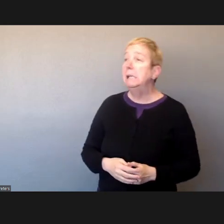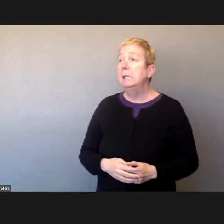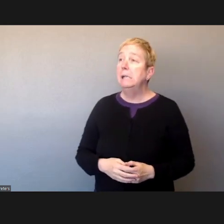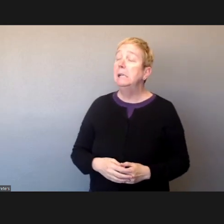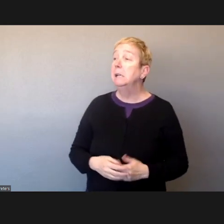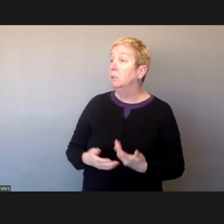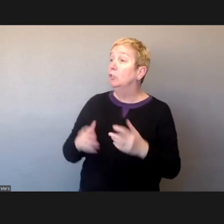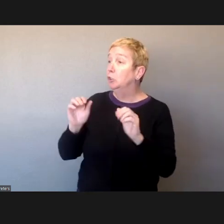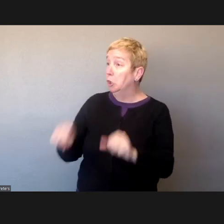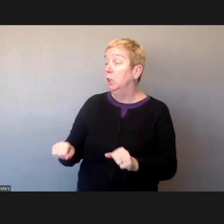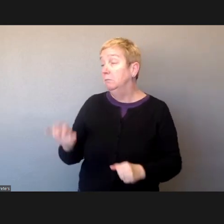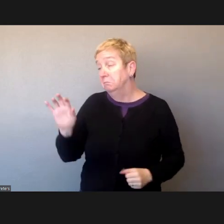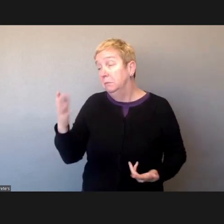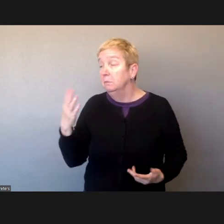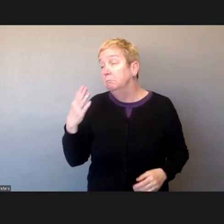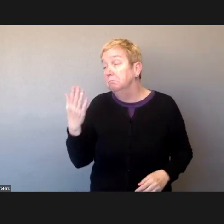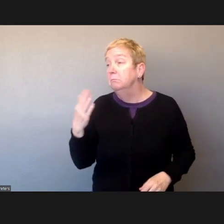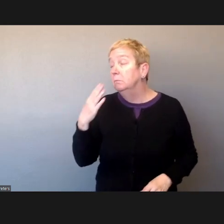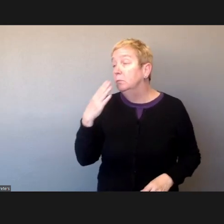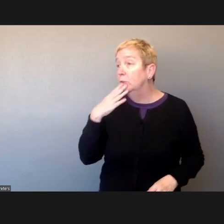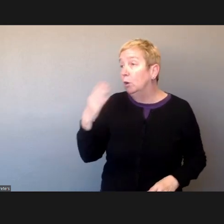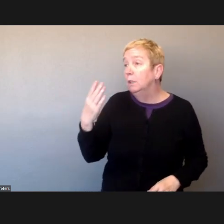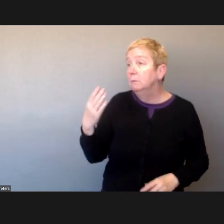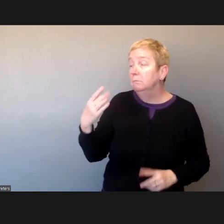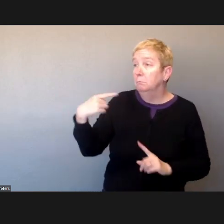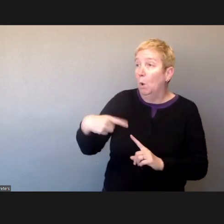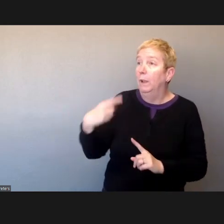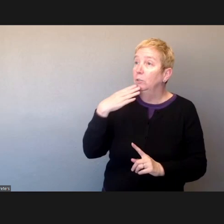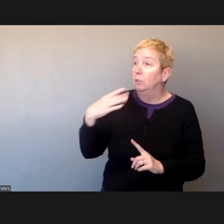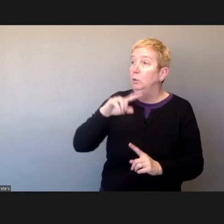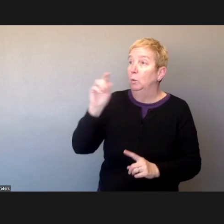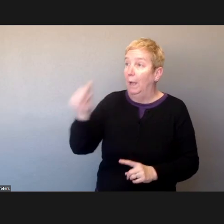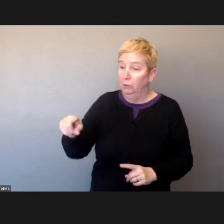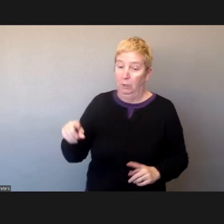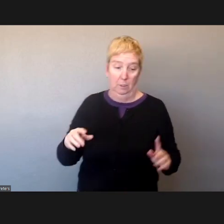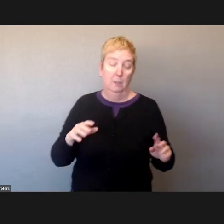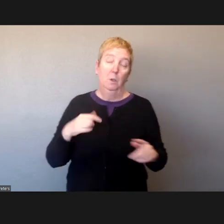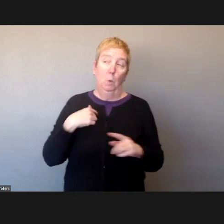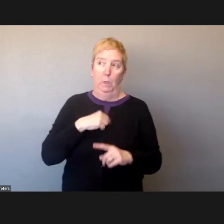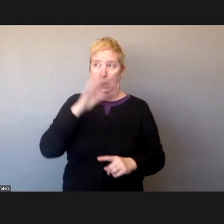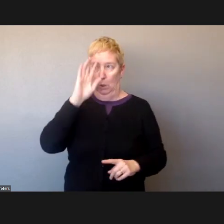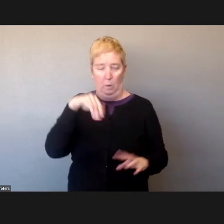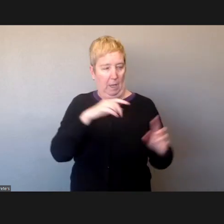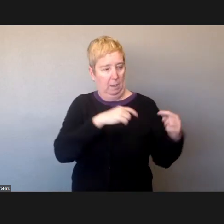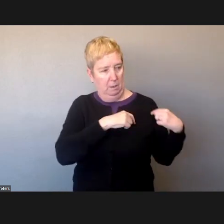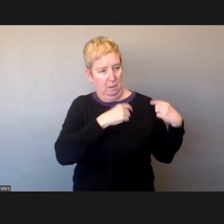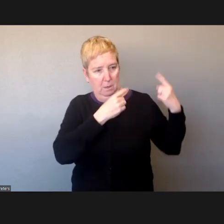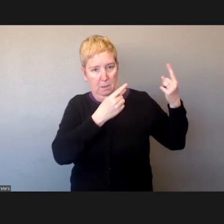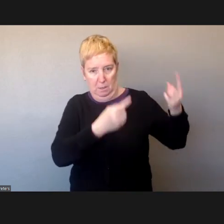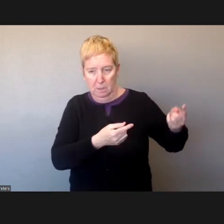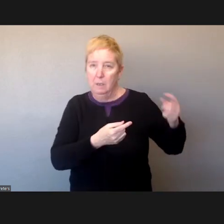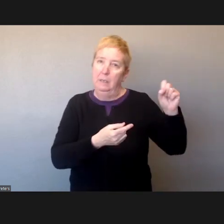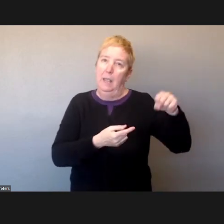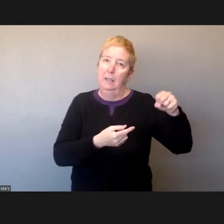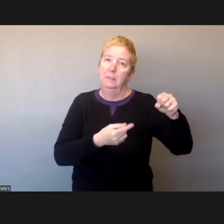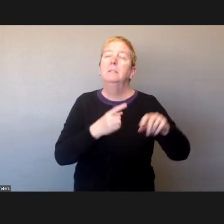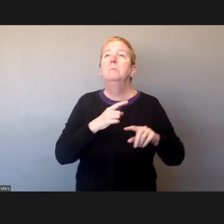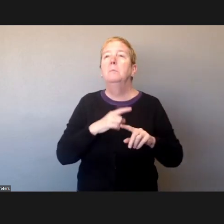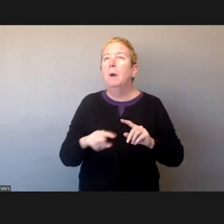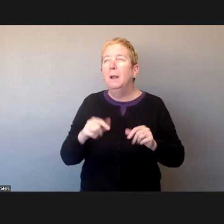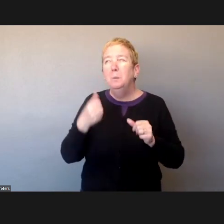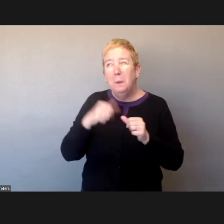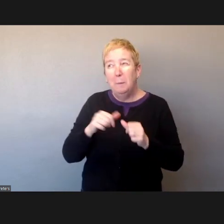legitimate point, especially based on the fact that it has up to this point. But remember, even with Omicron, while we